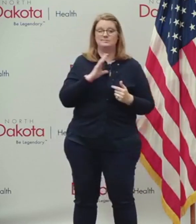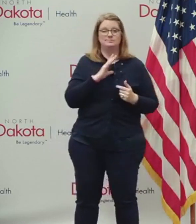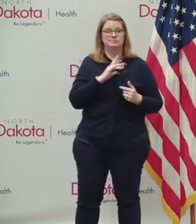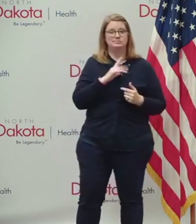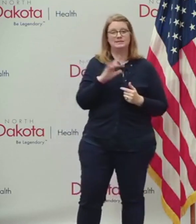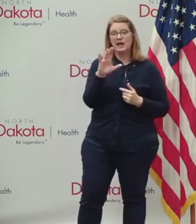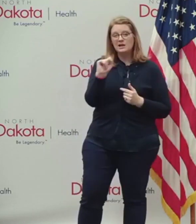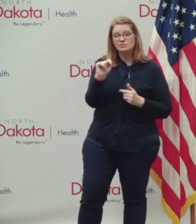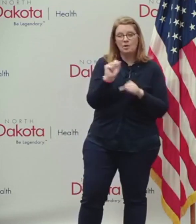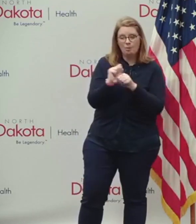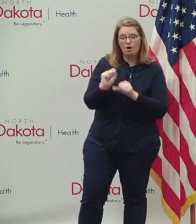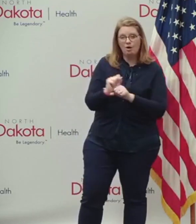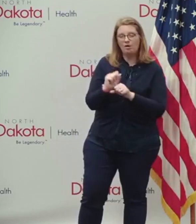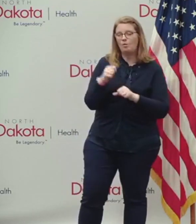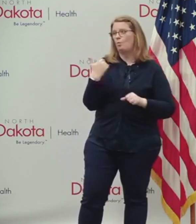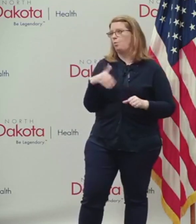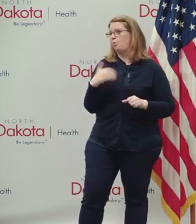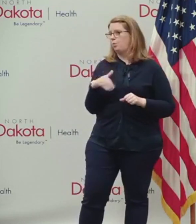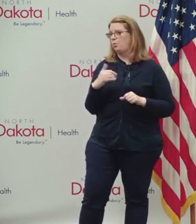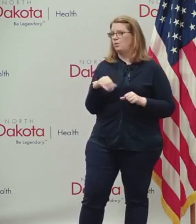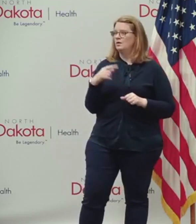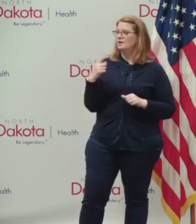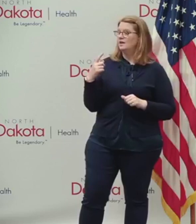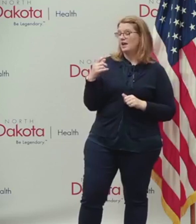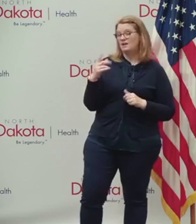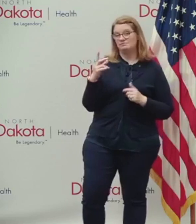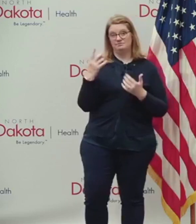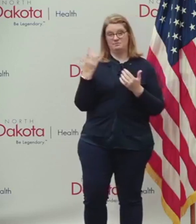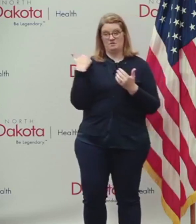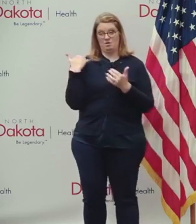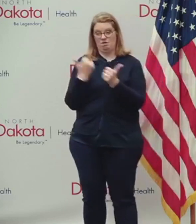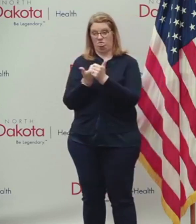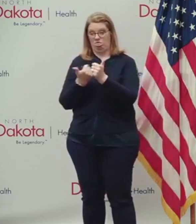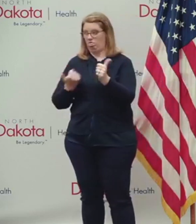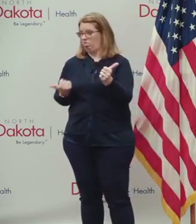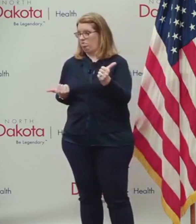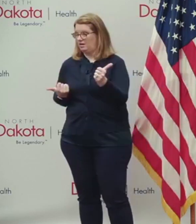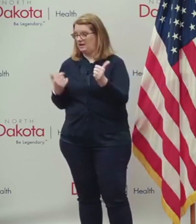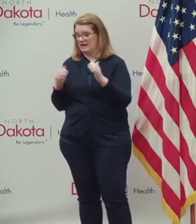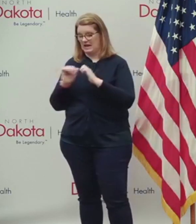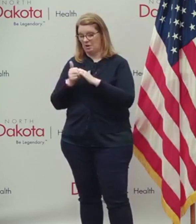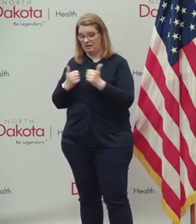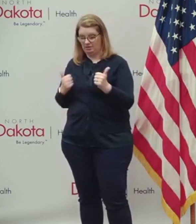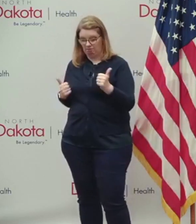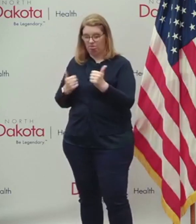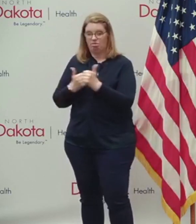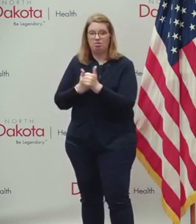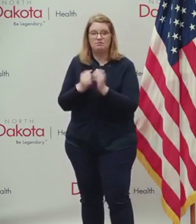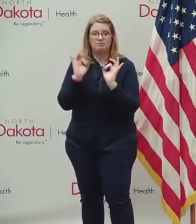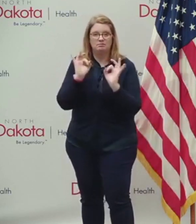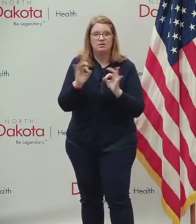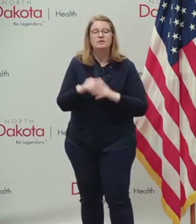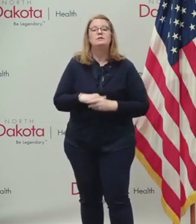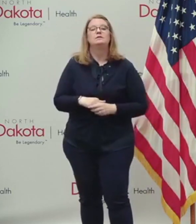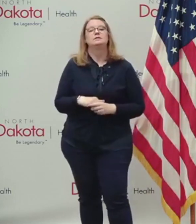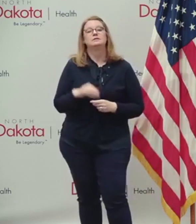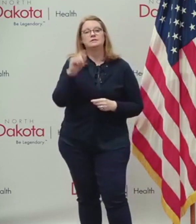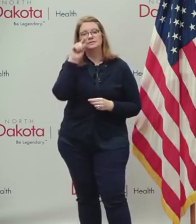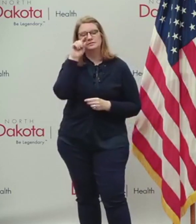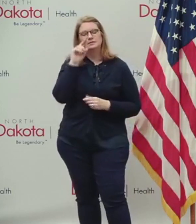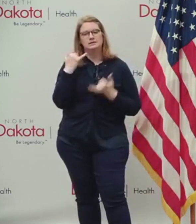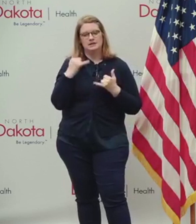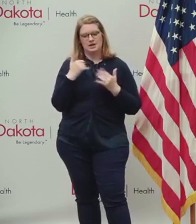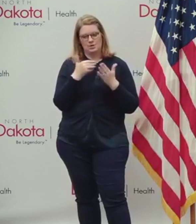and everybody who worked to resolve that backlog, and everybody in IT that worked to bring in these new systems. Related to